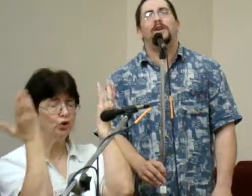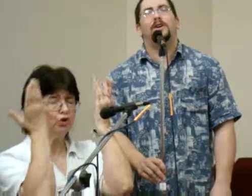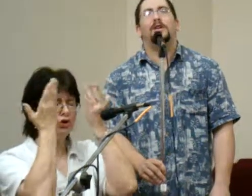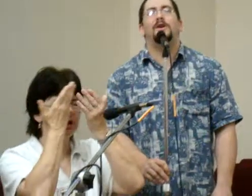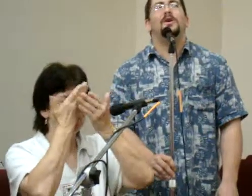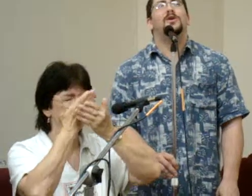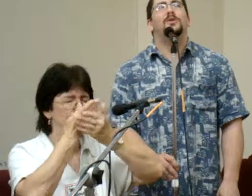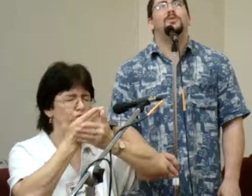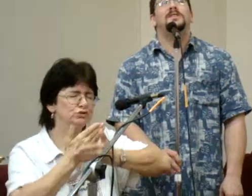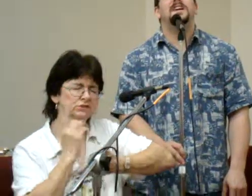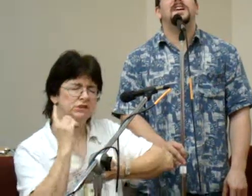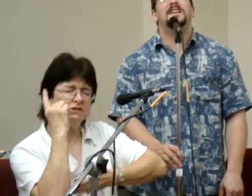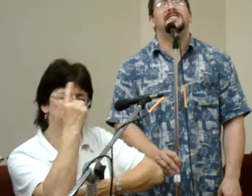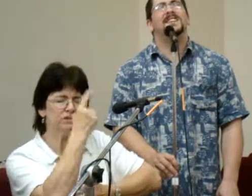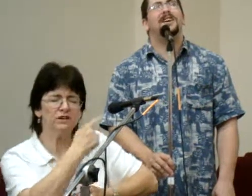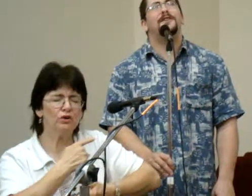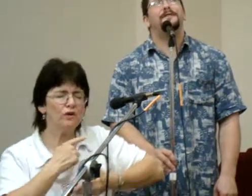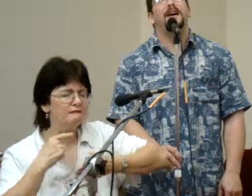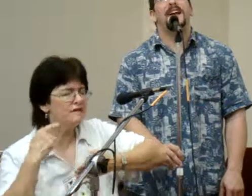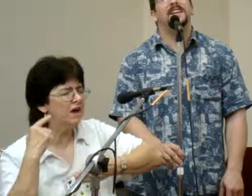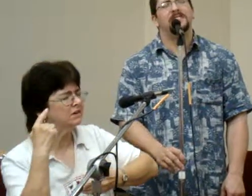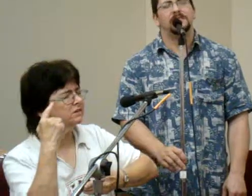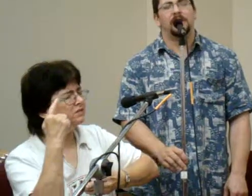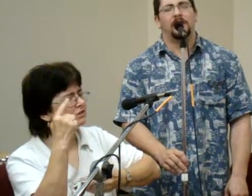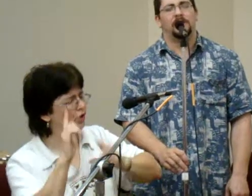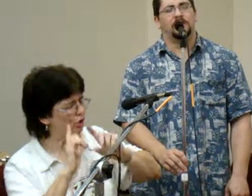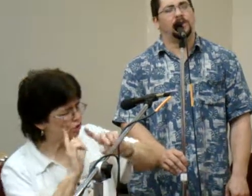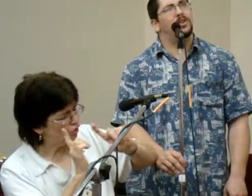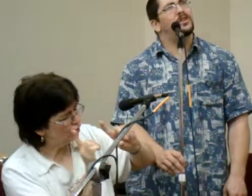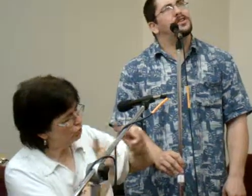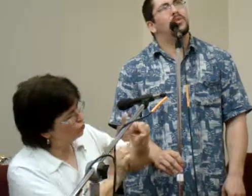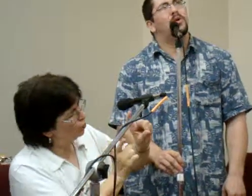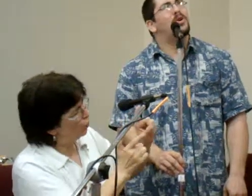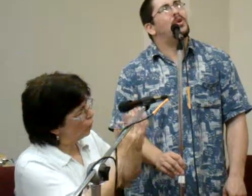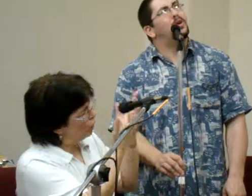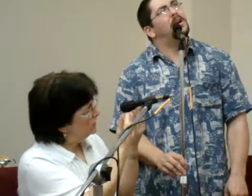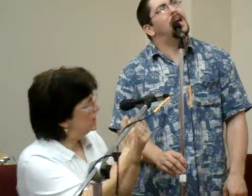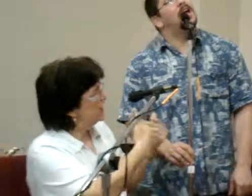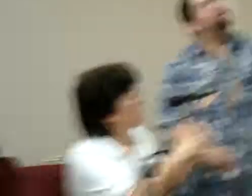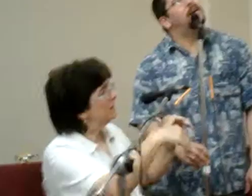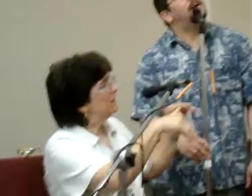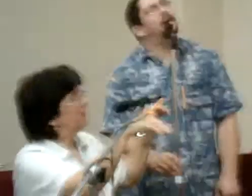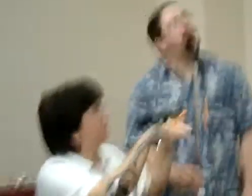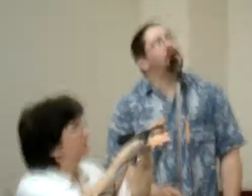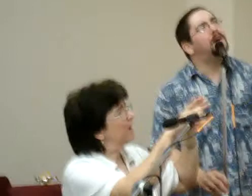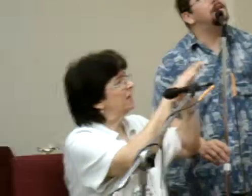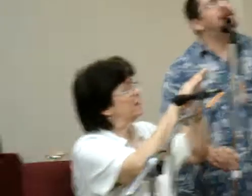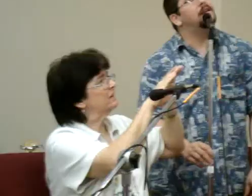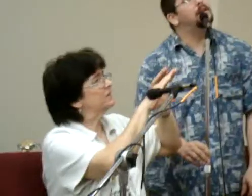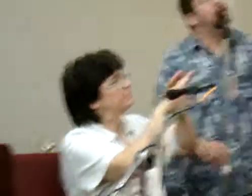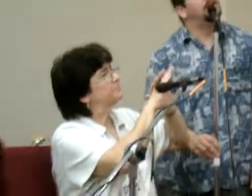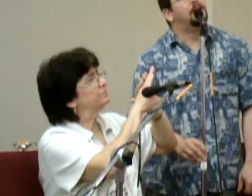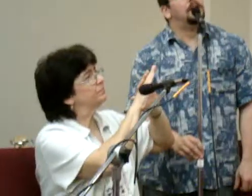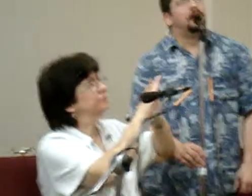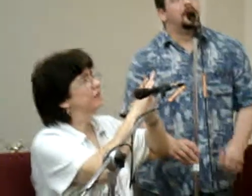His eyes were closed, his little face turned toward heaven.